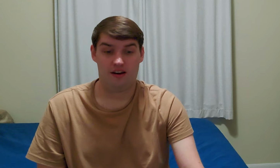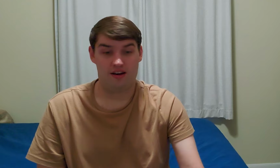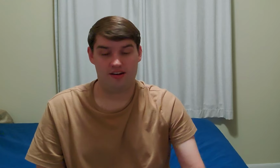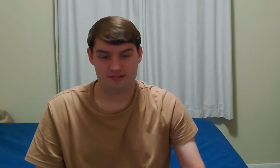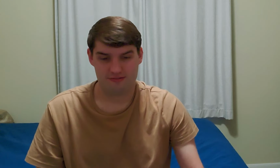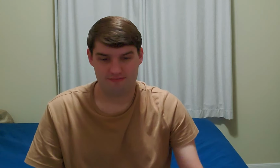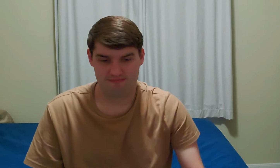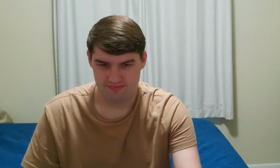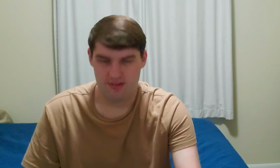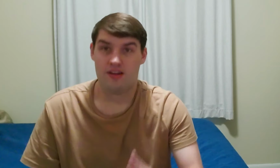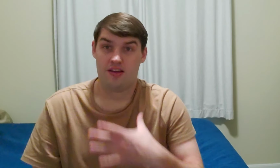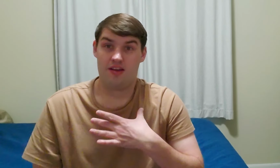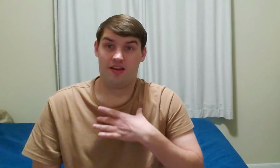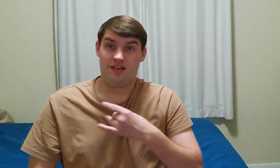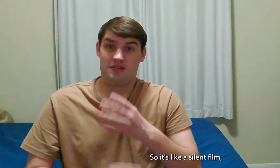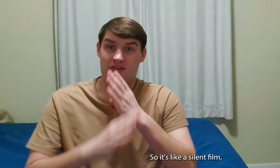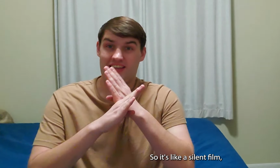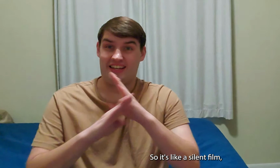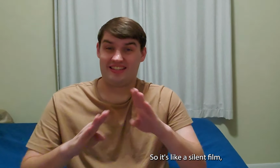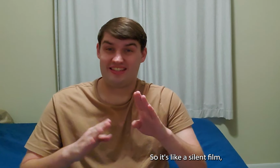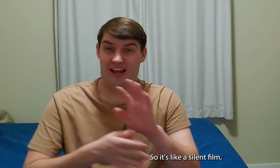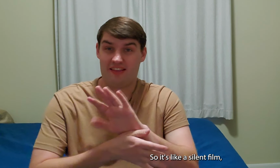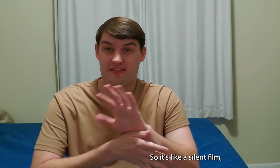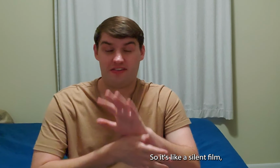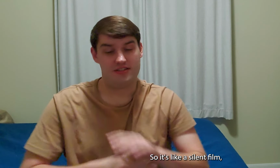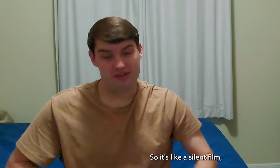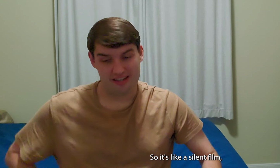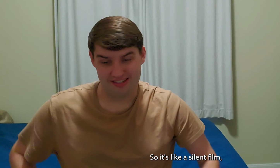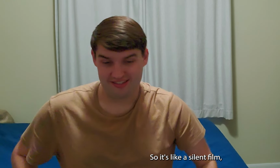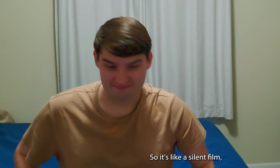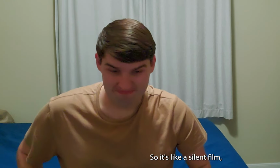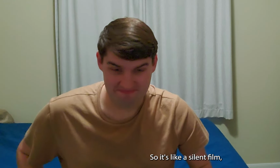Ah, so it's like a silent film, huh?